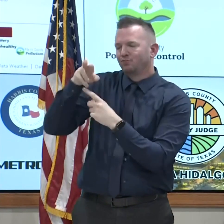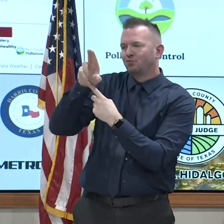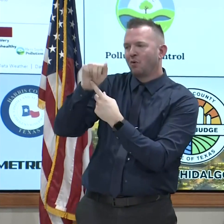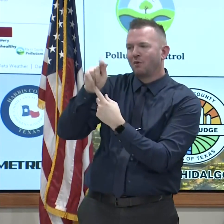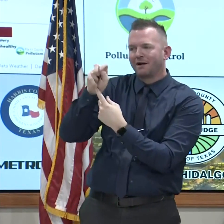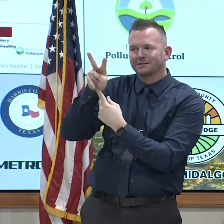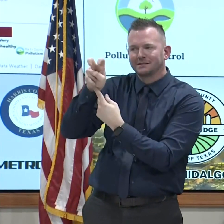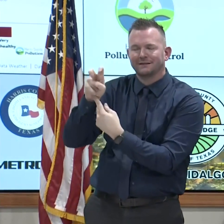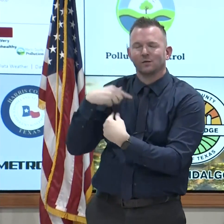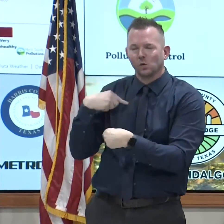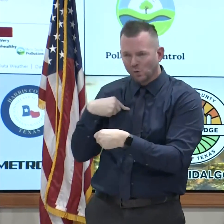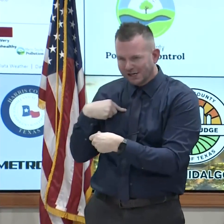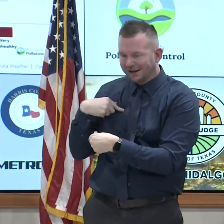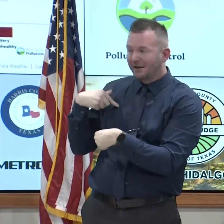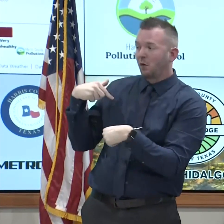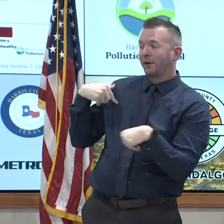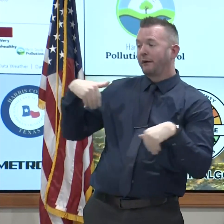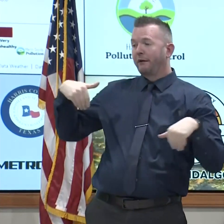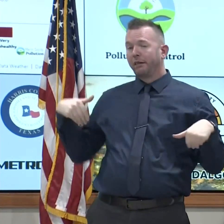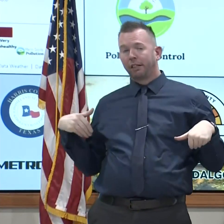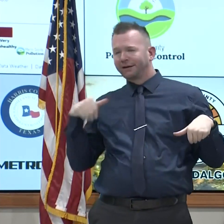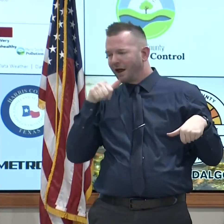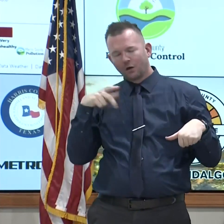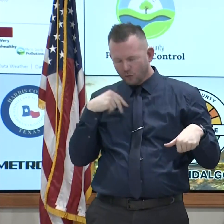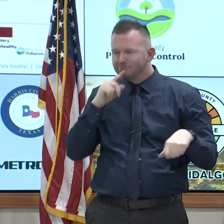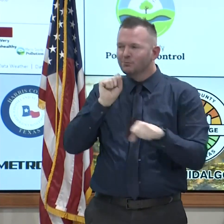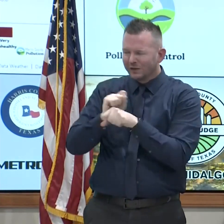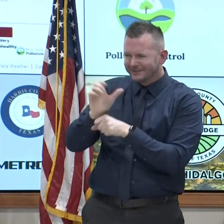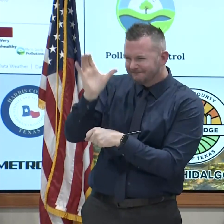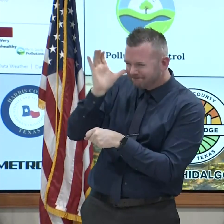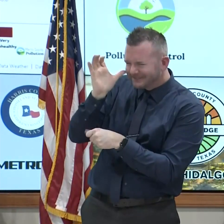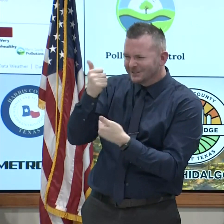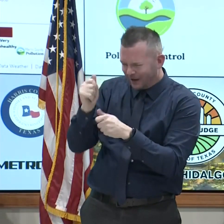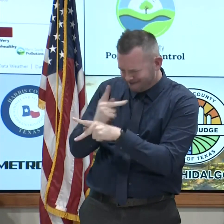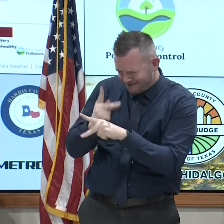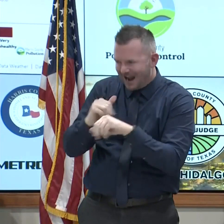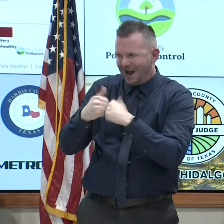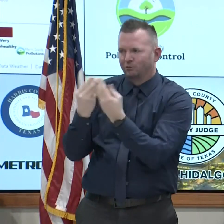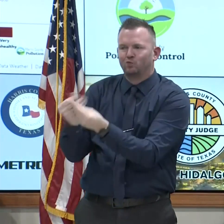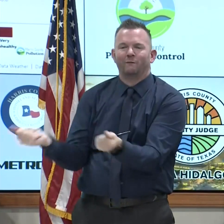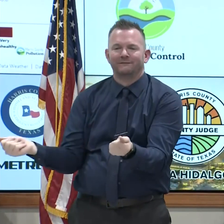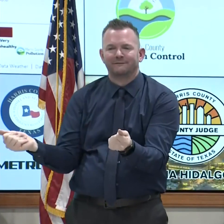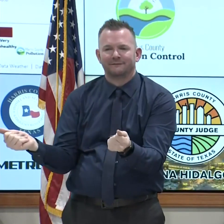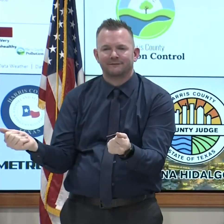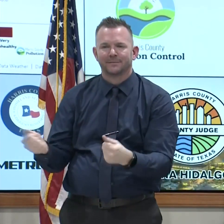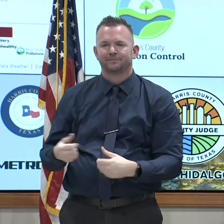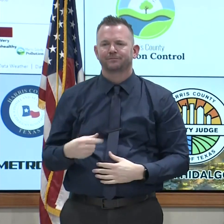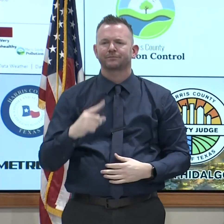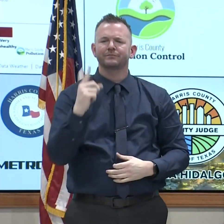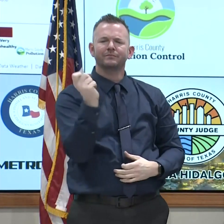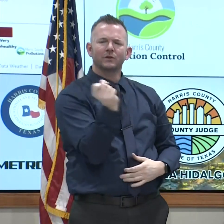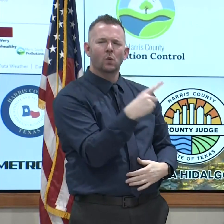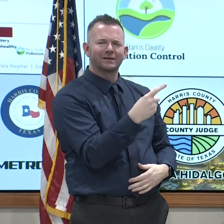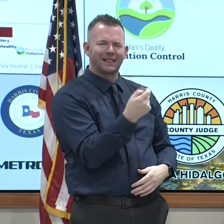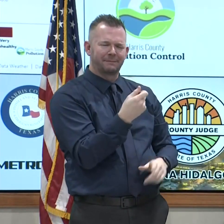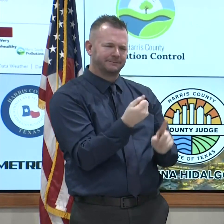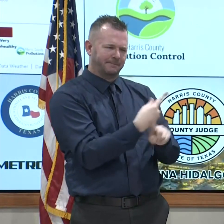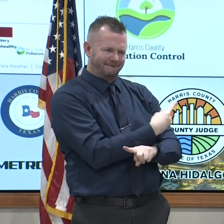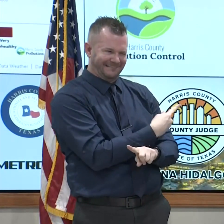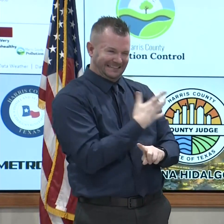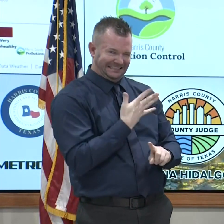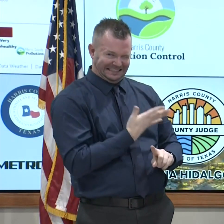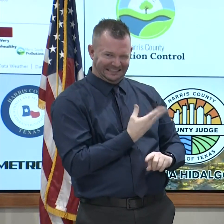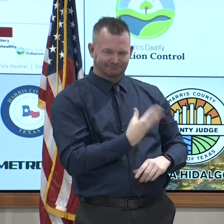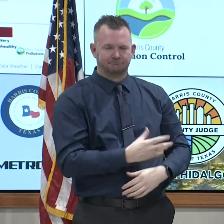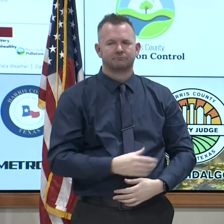reactive words. I have some questions that are off topic. Can you take those now? Go ahead.